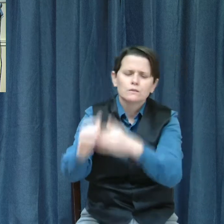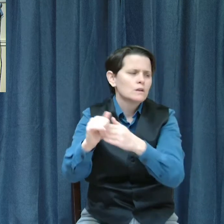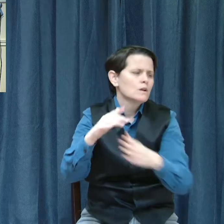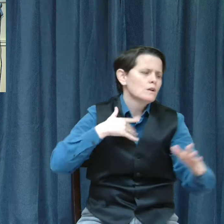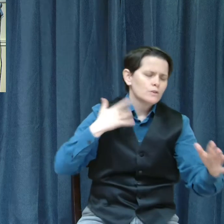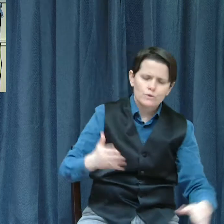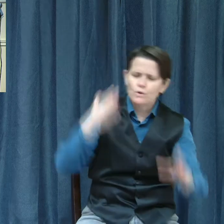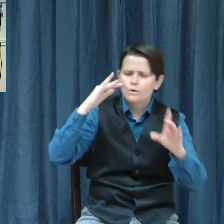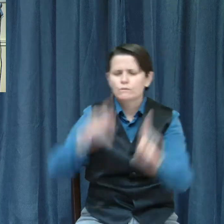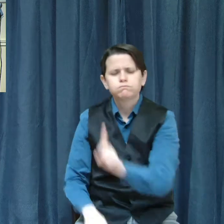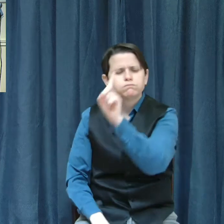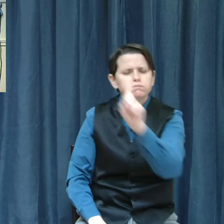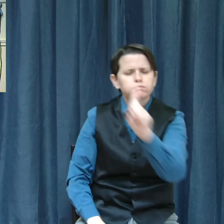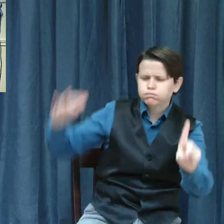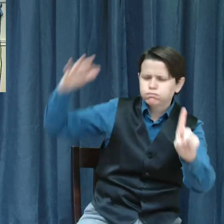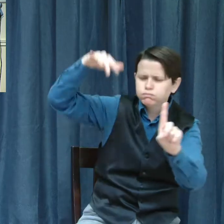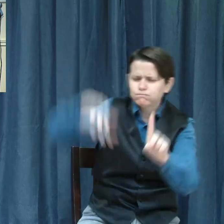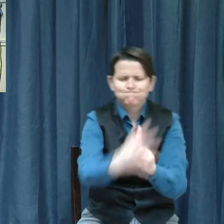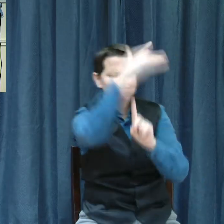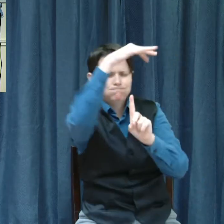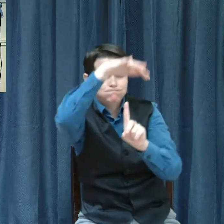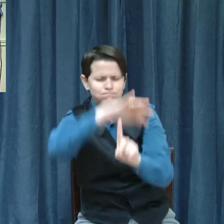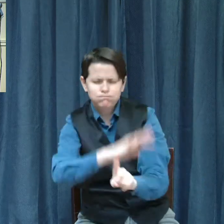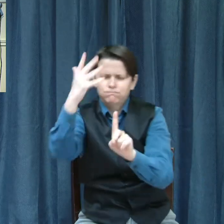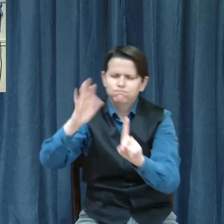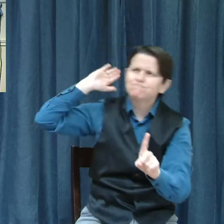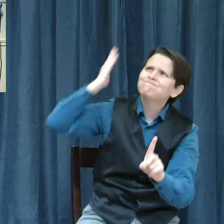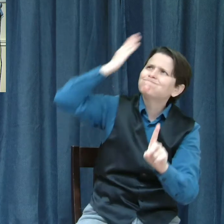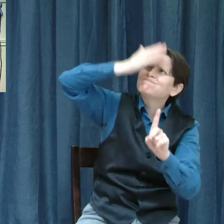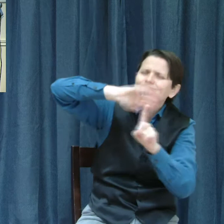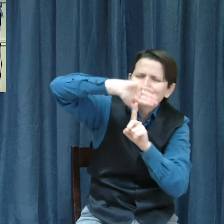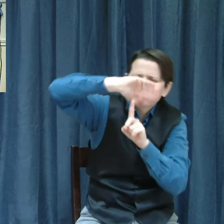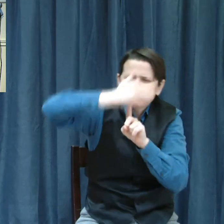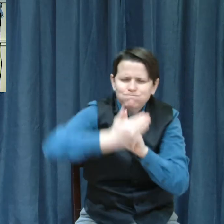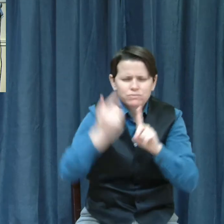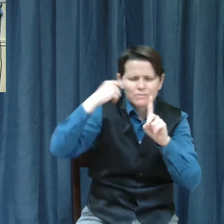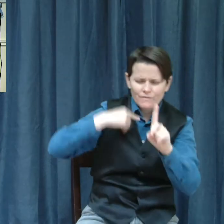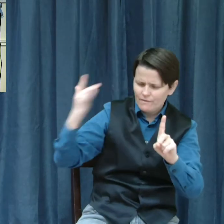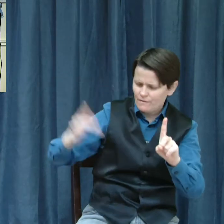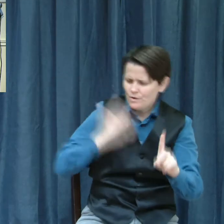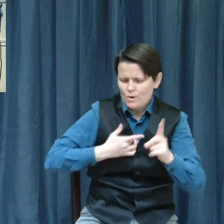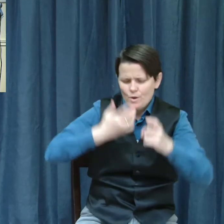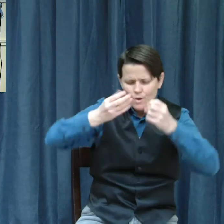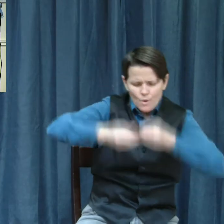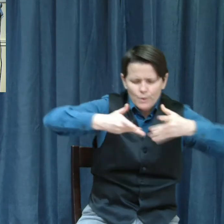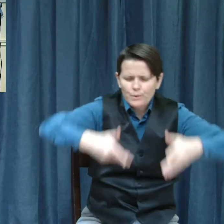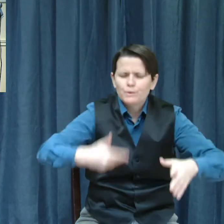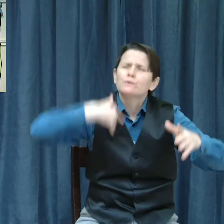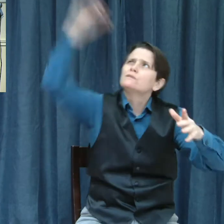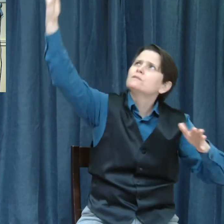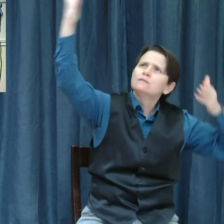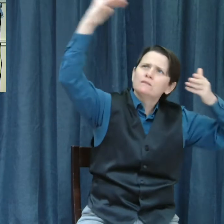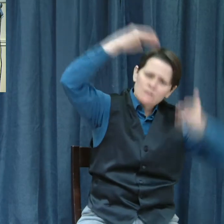and you're in the dark, lost at sea. Grab my hand and reach for